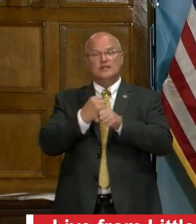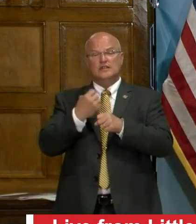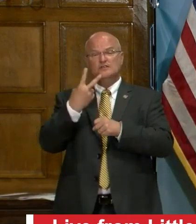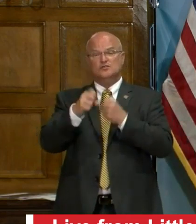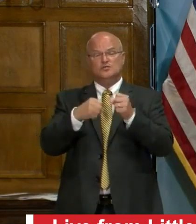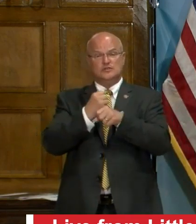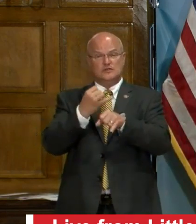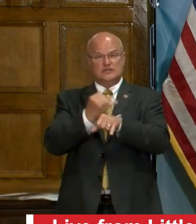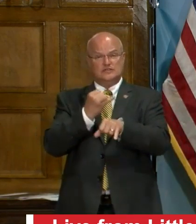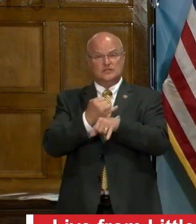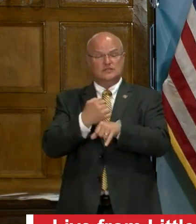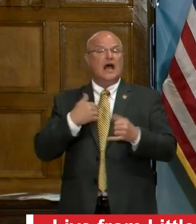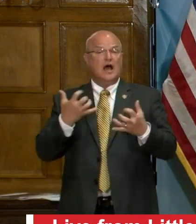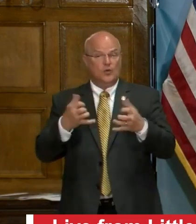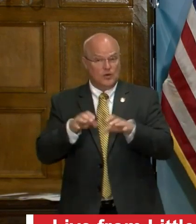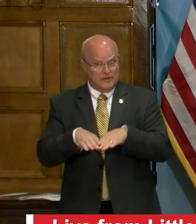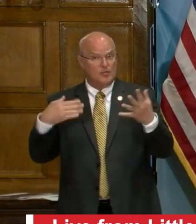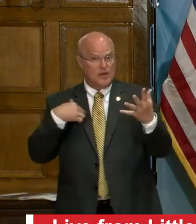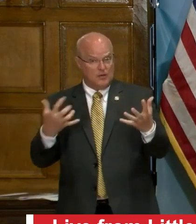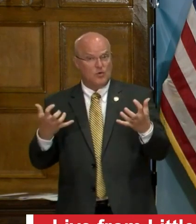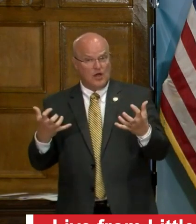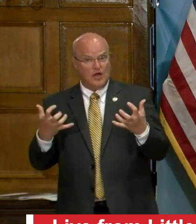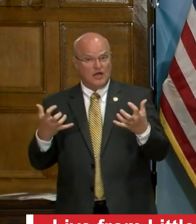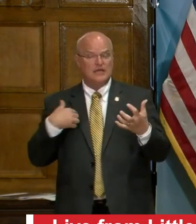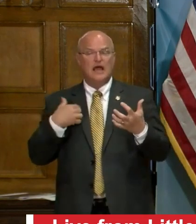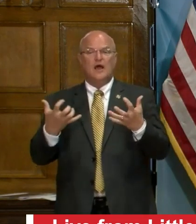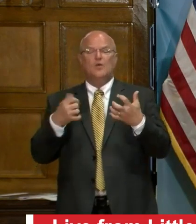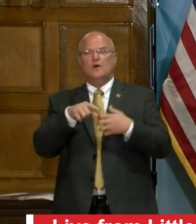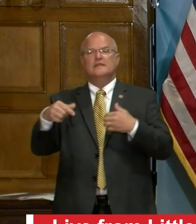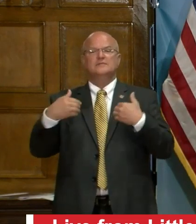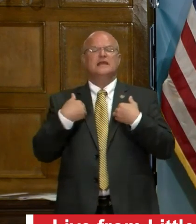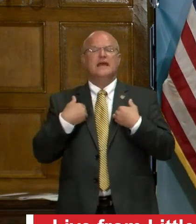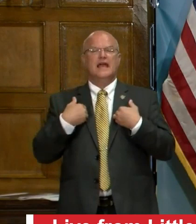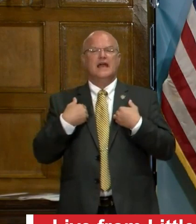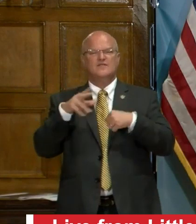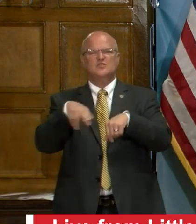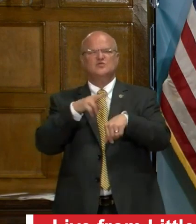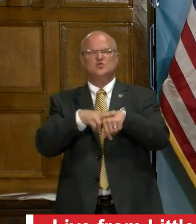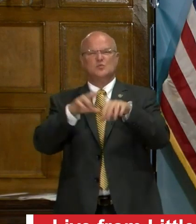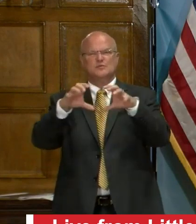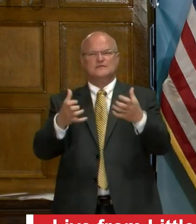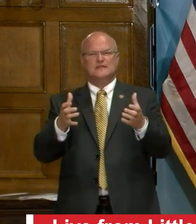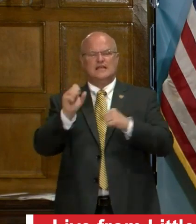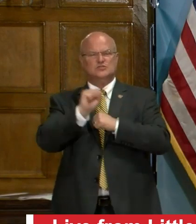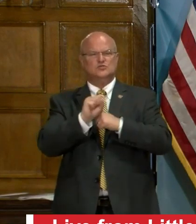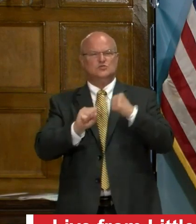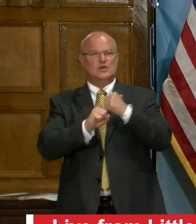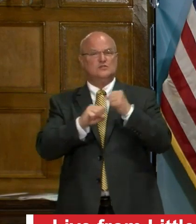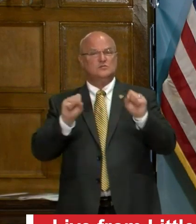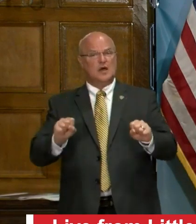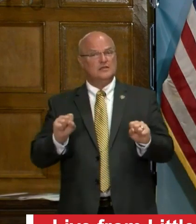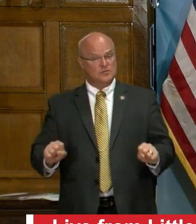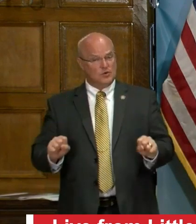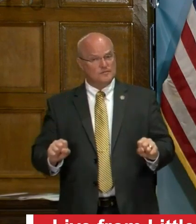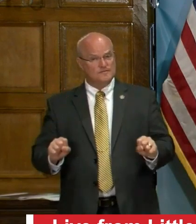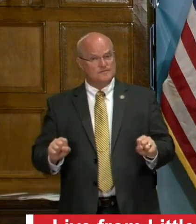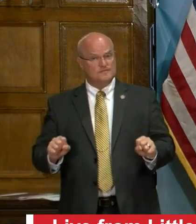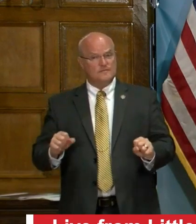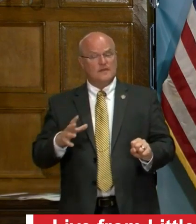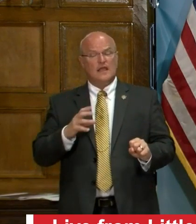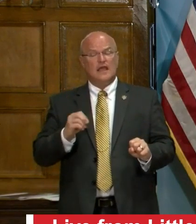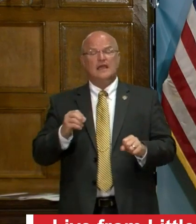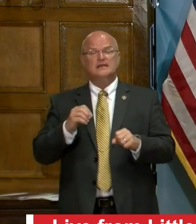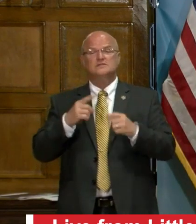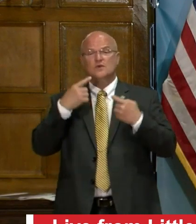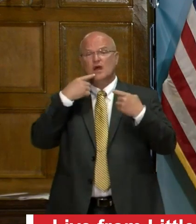2-year institutions, I want them to open up. I want them to have as normal of a class structure as possible, and